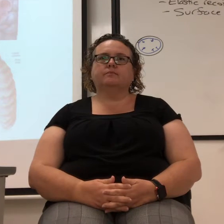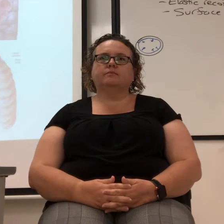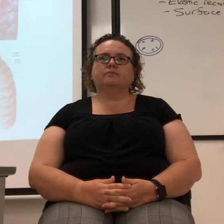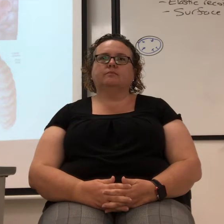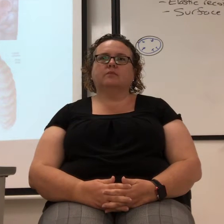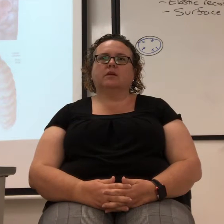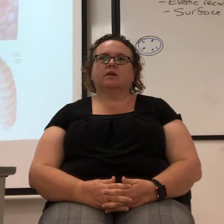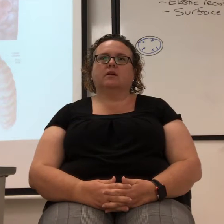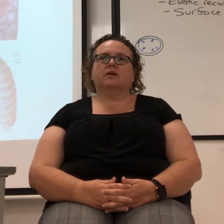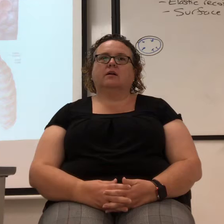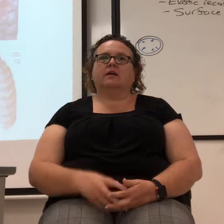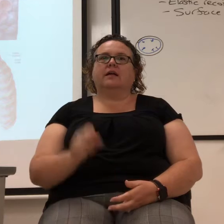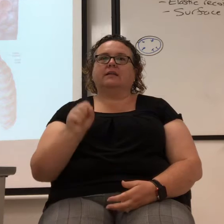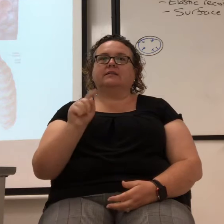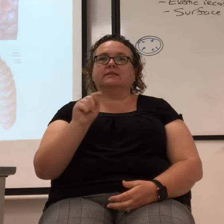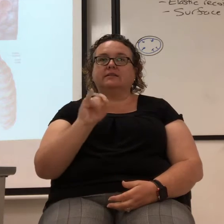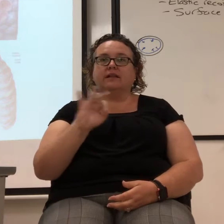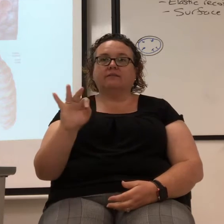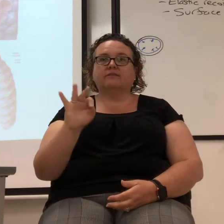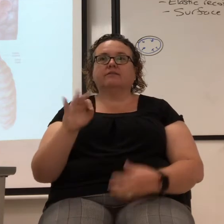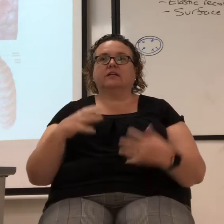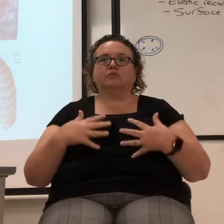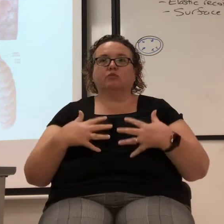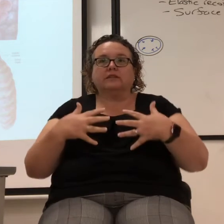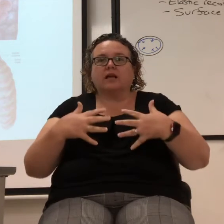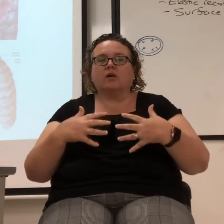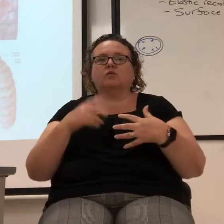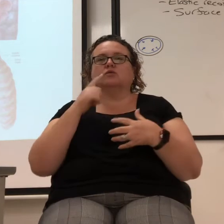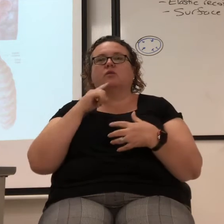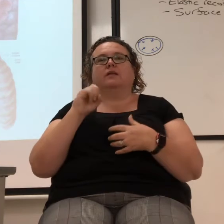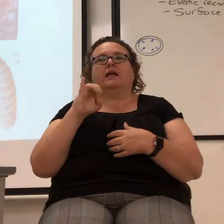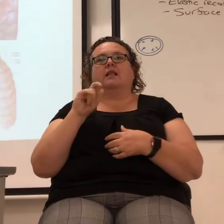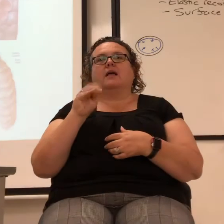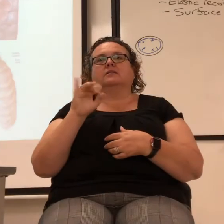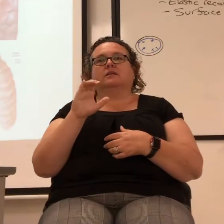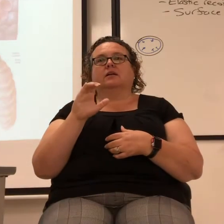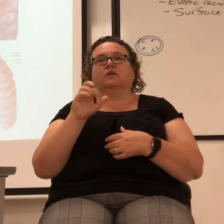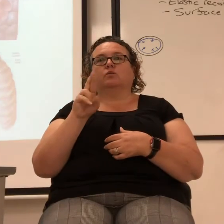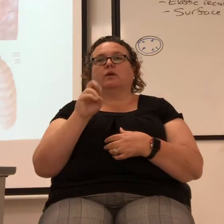It's stiff, springs out, so the elastic recoil forces.